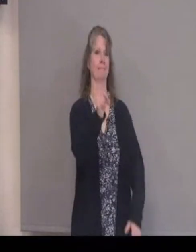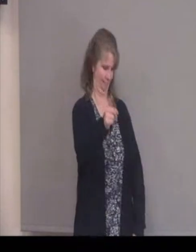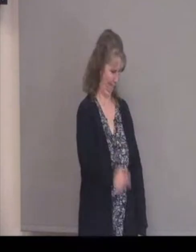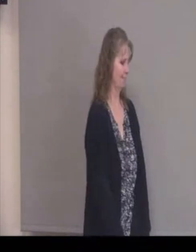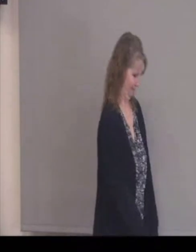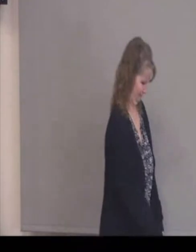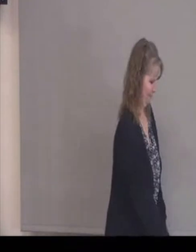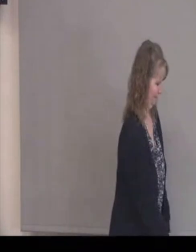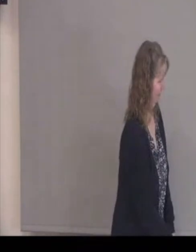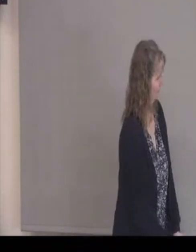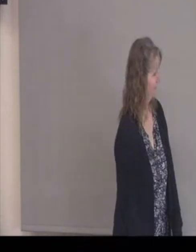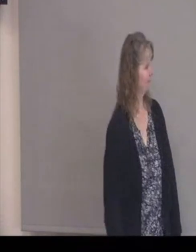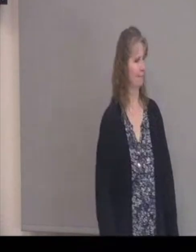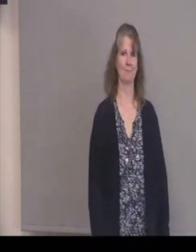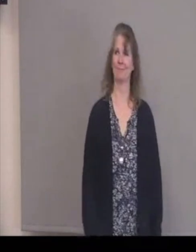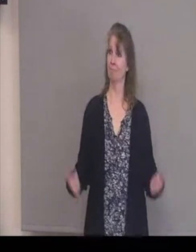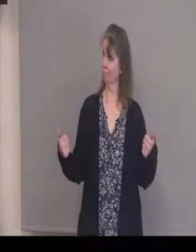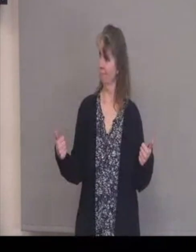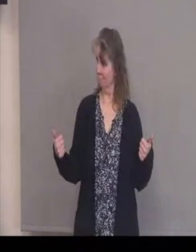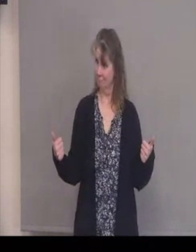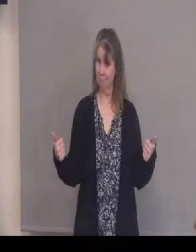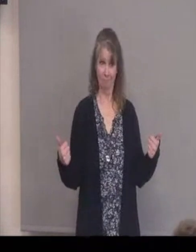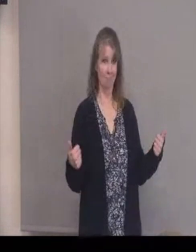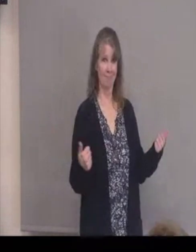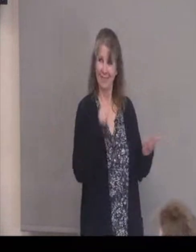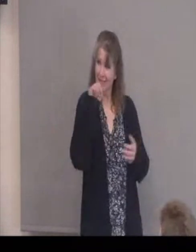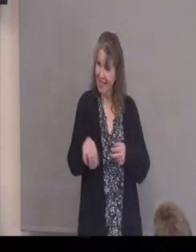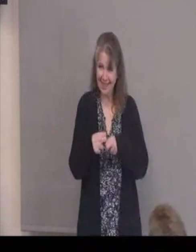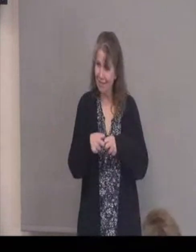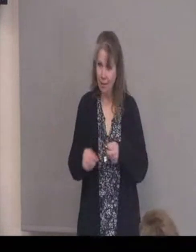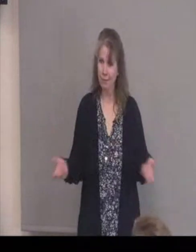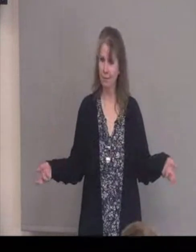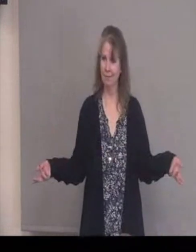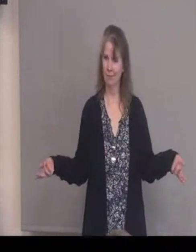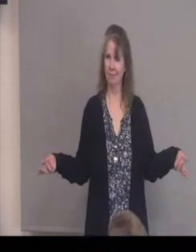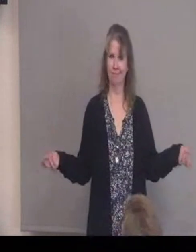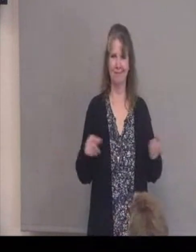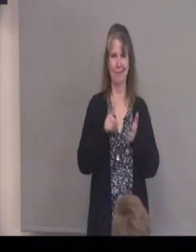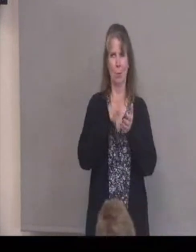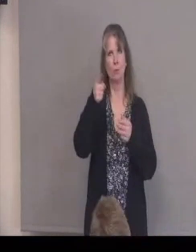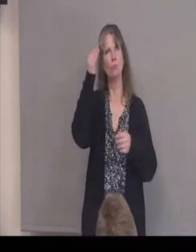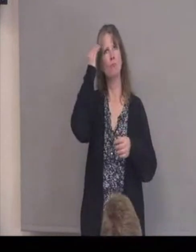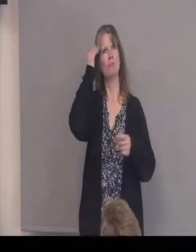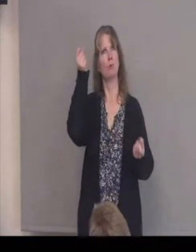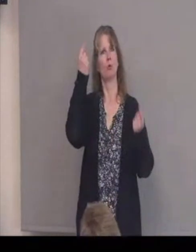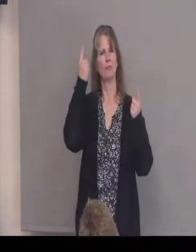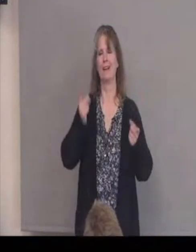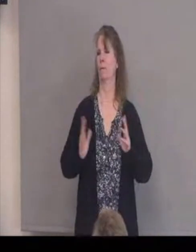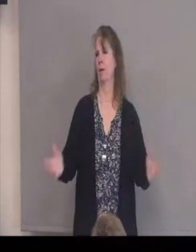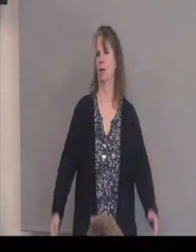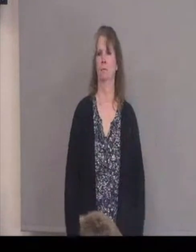And you? medial. Yep, that's right. Awesome. See, it's not that tough. We all got through